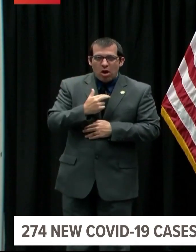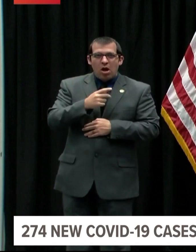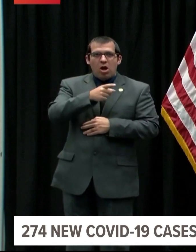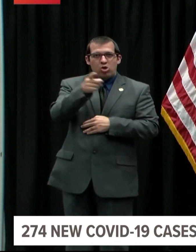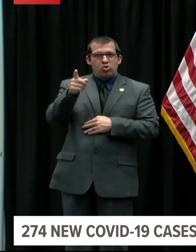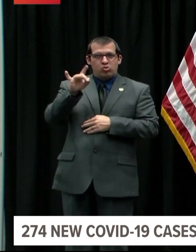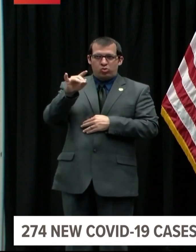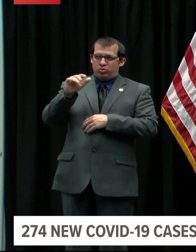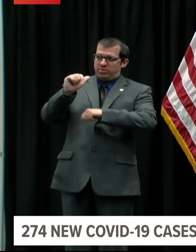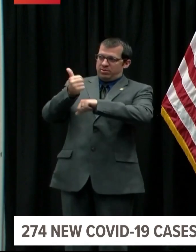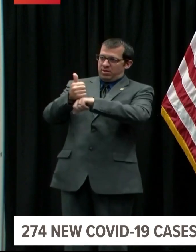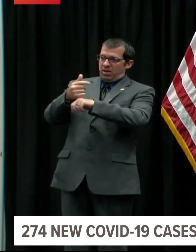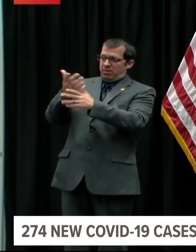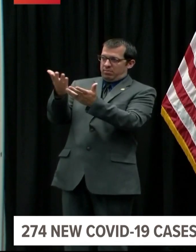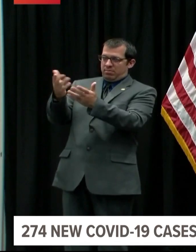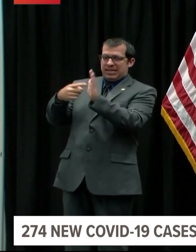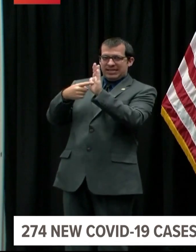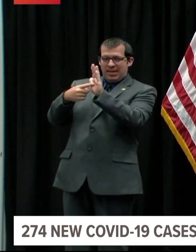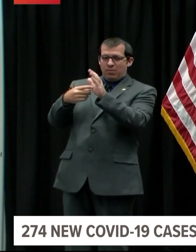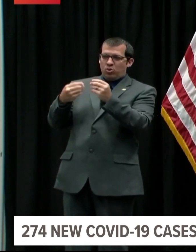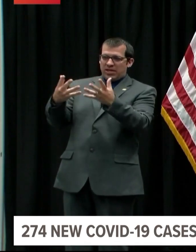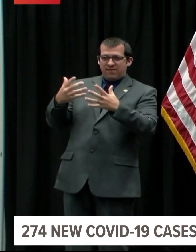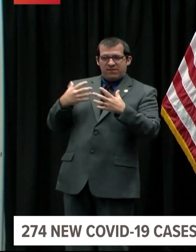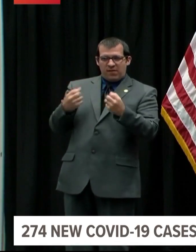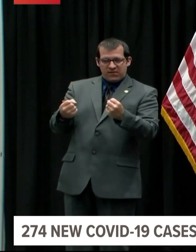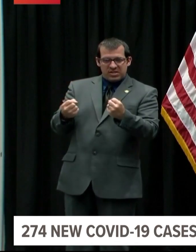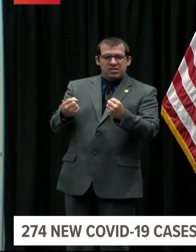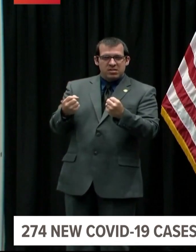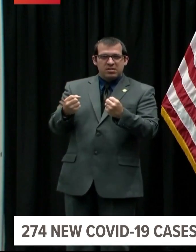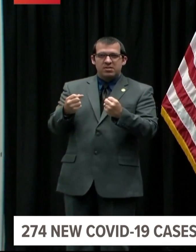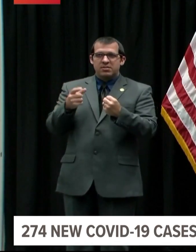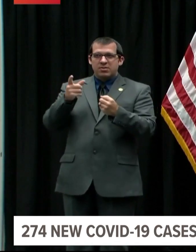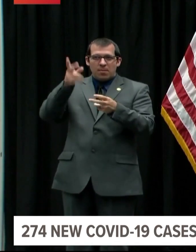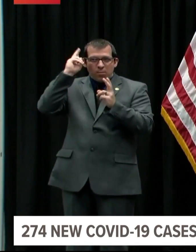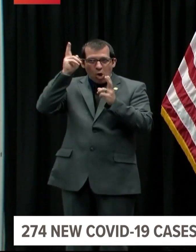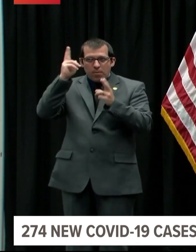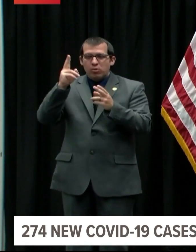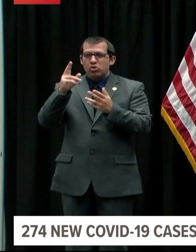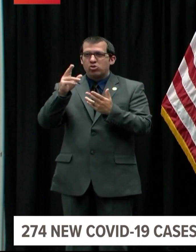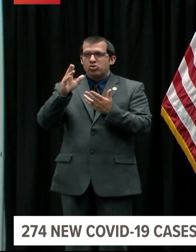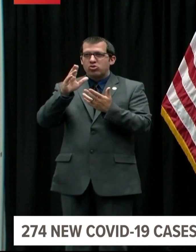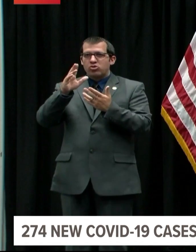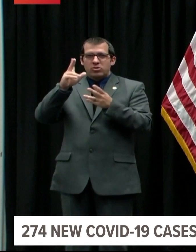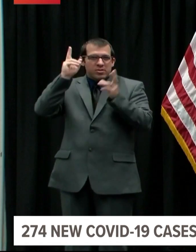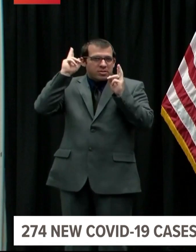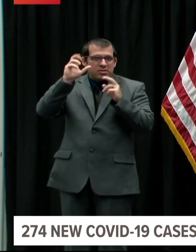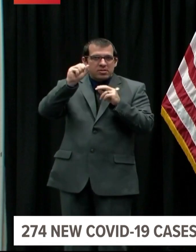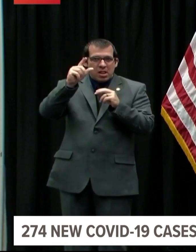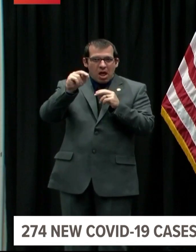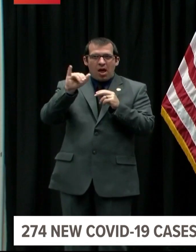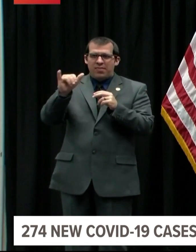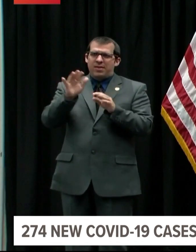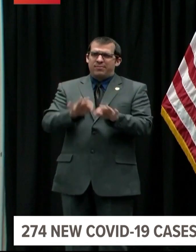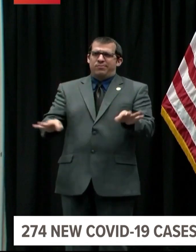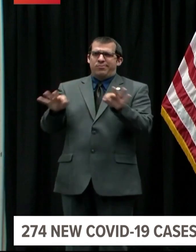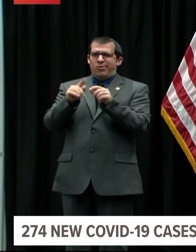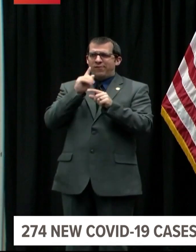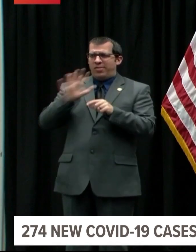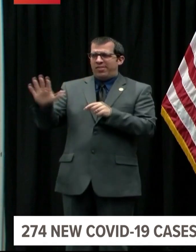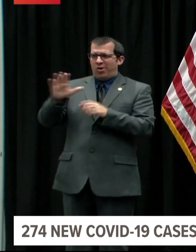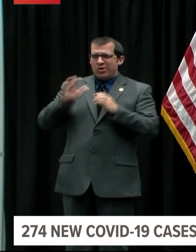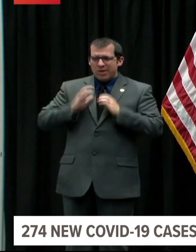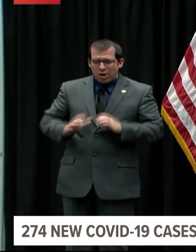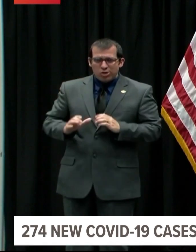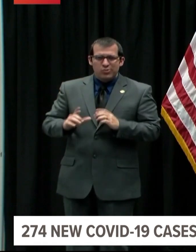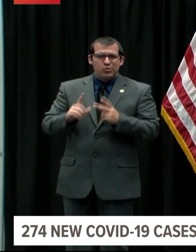perfect example and give confidence, and the barbers and salons that know how important this is to their customer